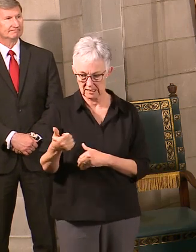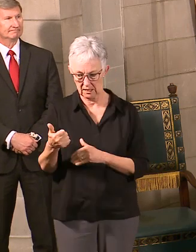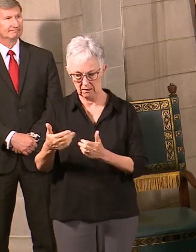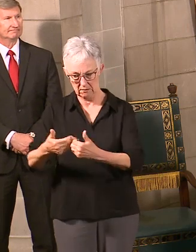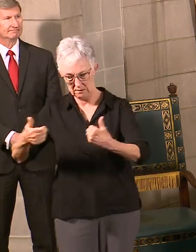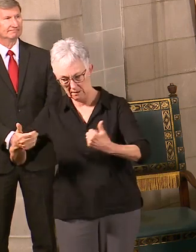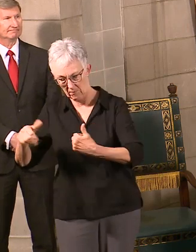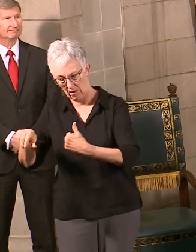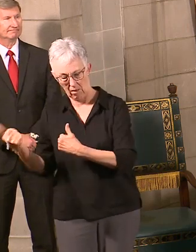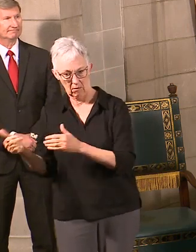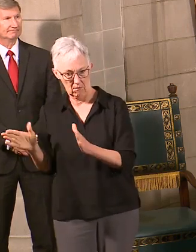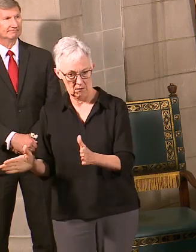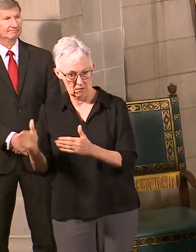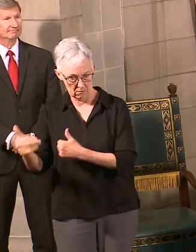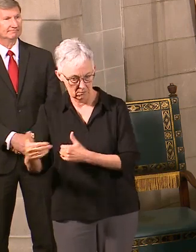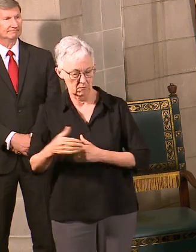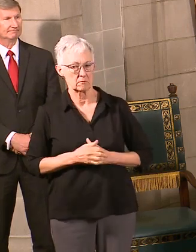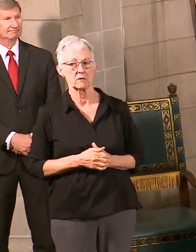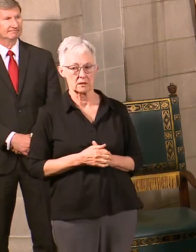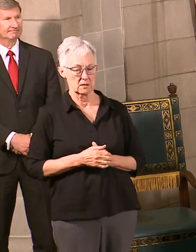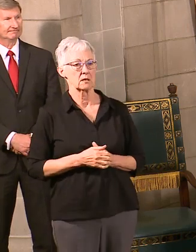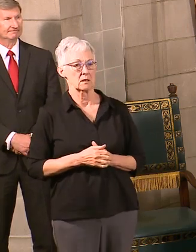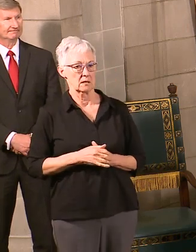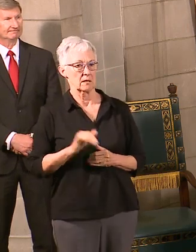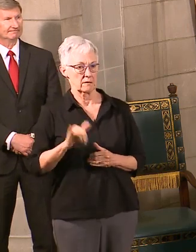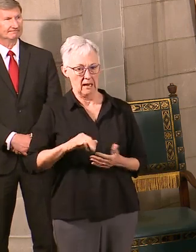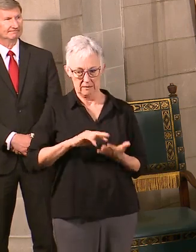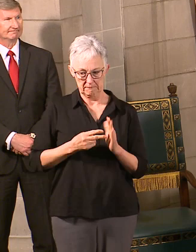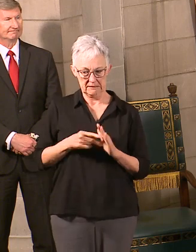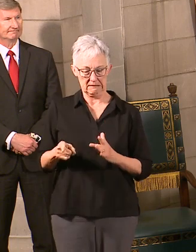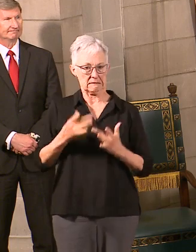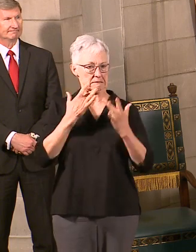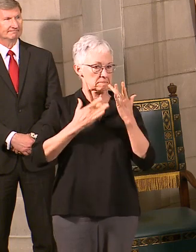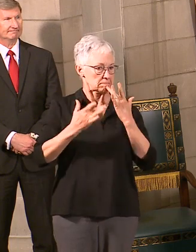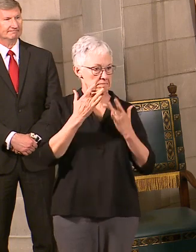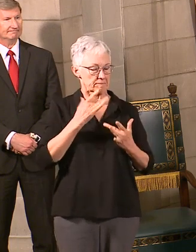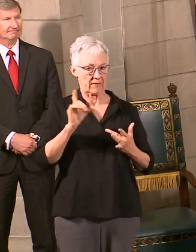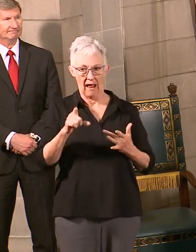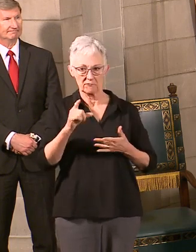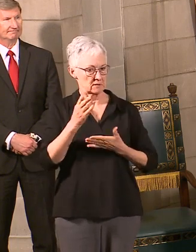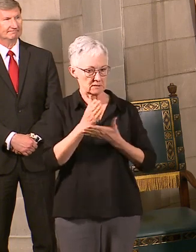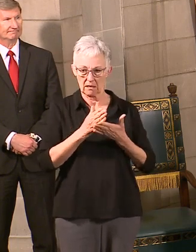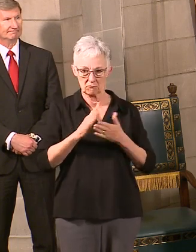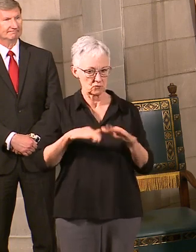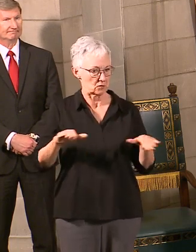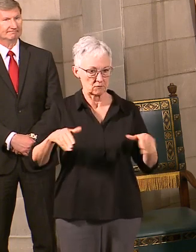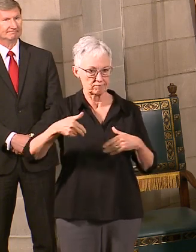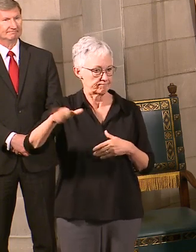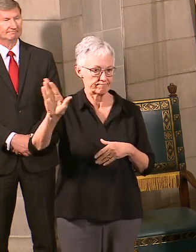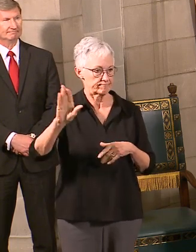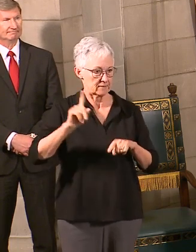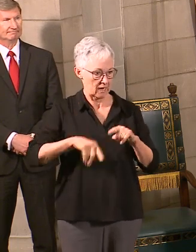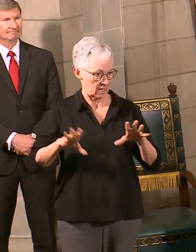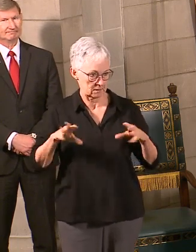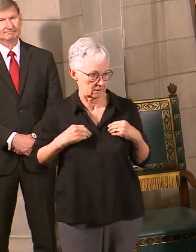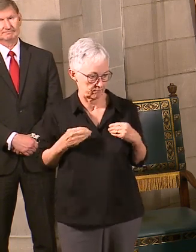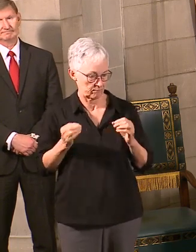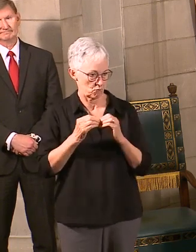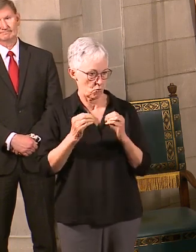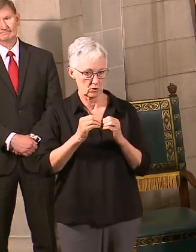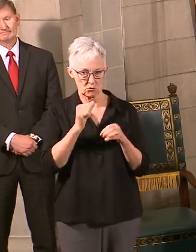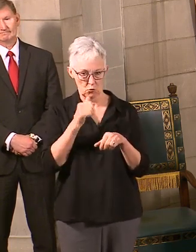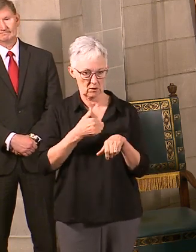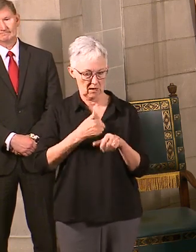that we support through our Department of Health and Human Services that need that daycare to be able to go to work for the parents and everything like that. So what